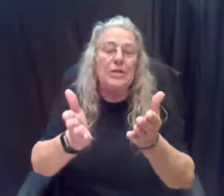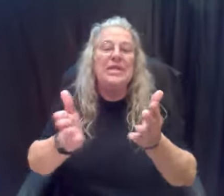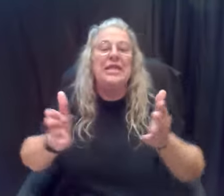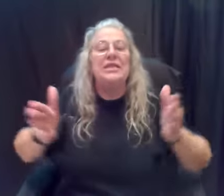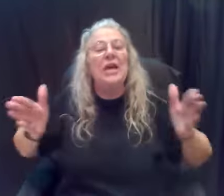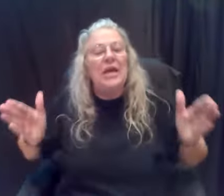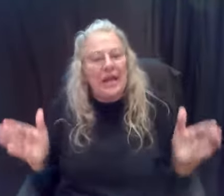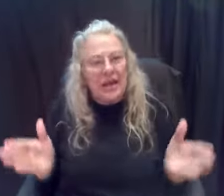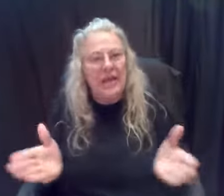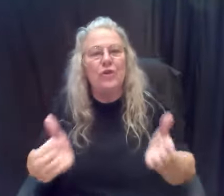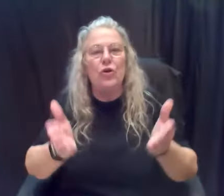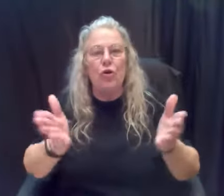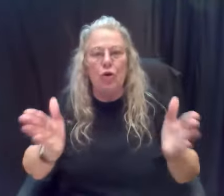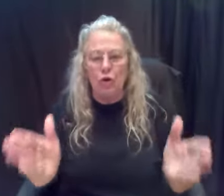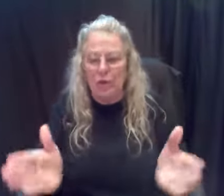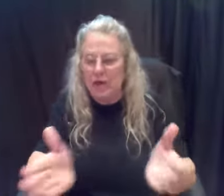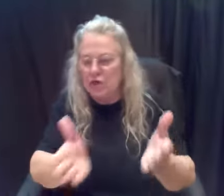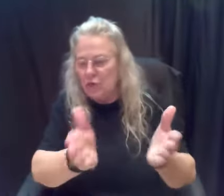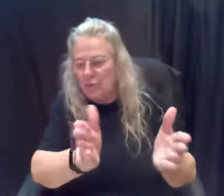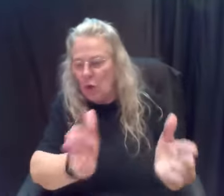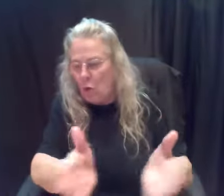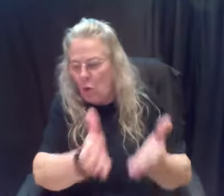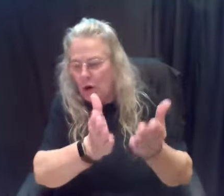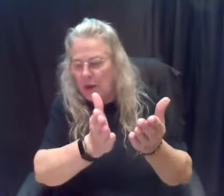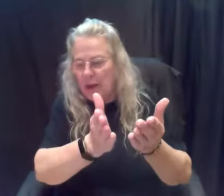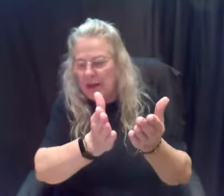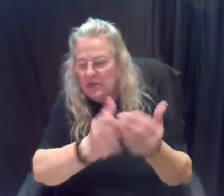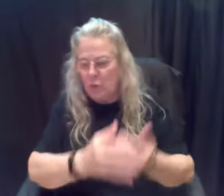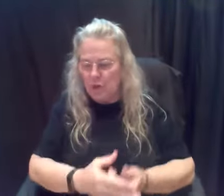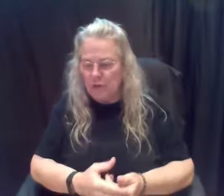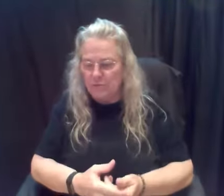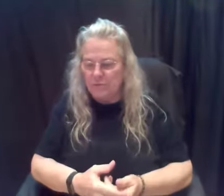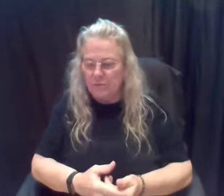deeds. Encourage or exhort.